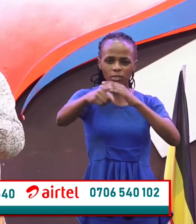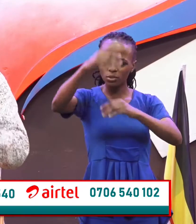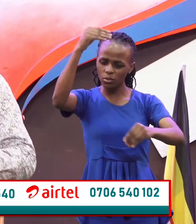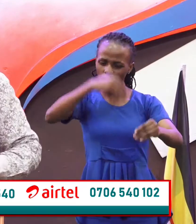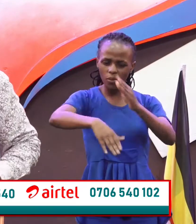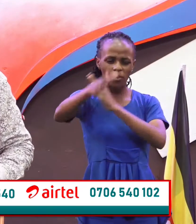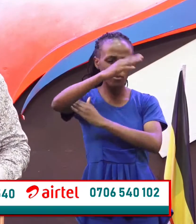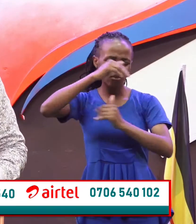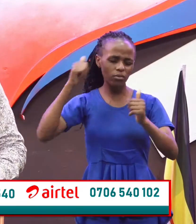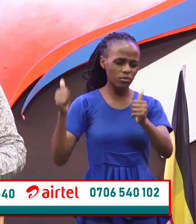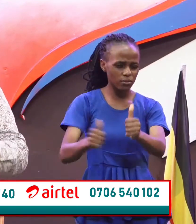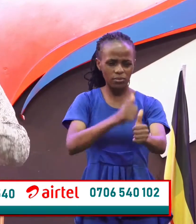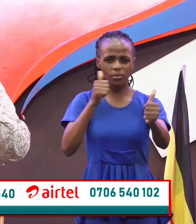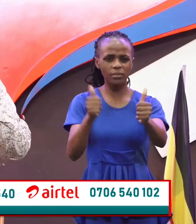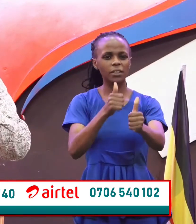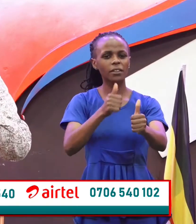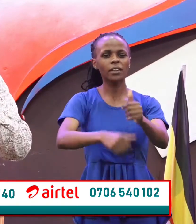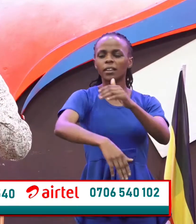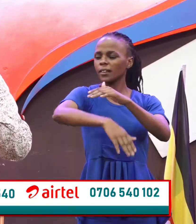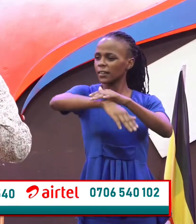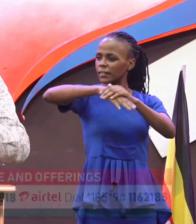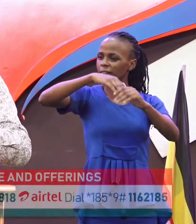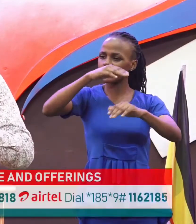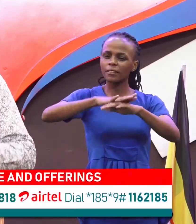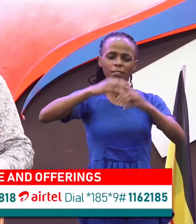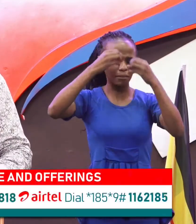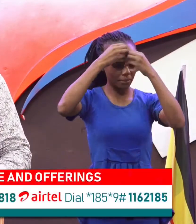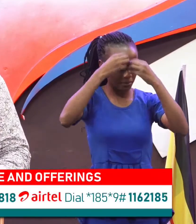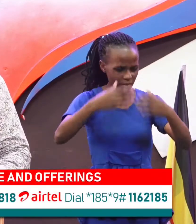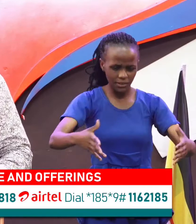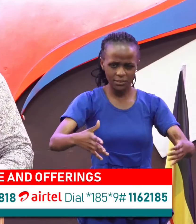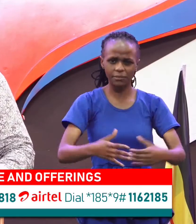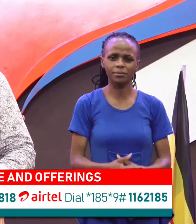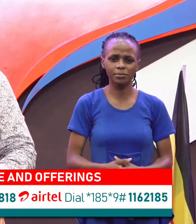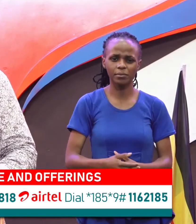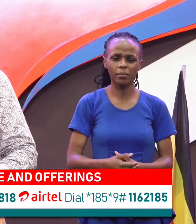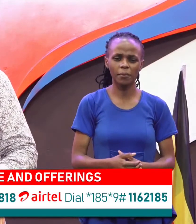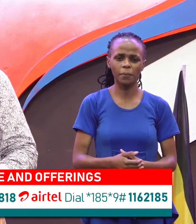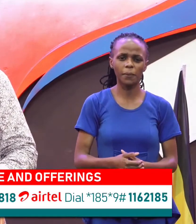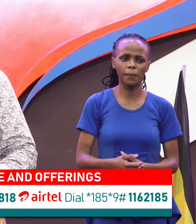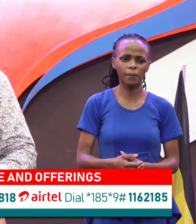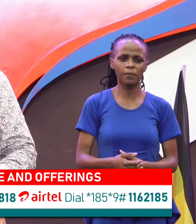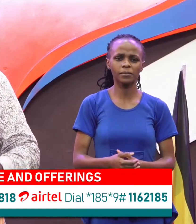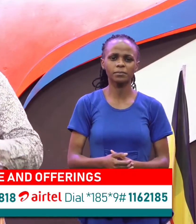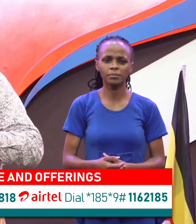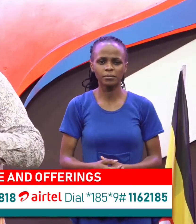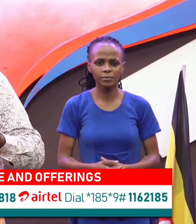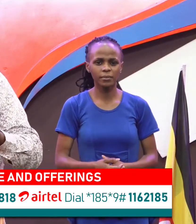offer. May the Lord come after what you offer. Let you lack nothing.